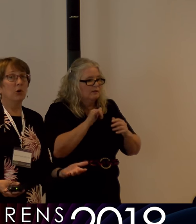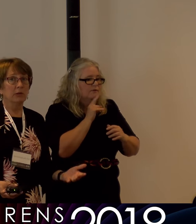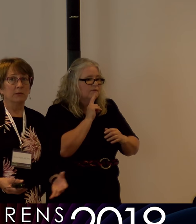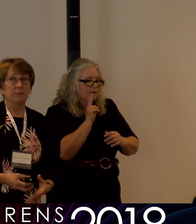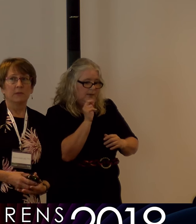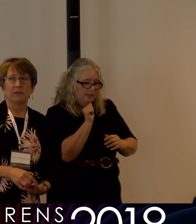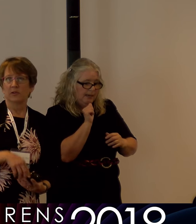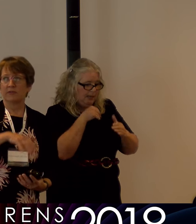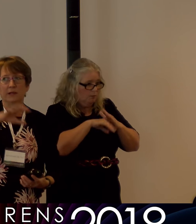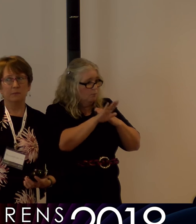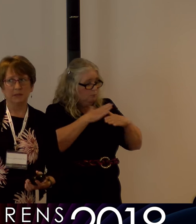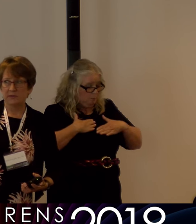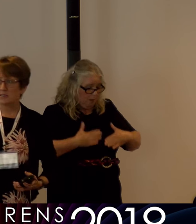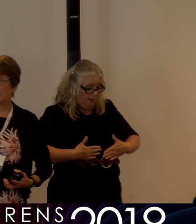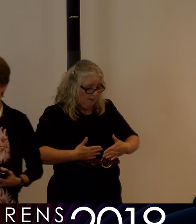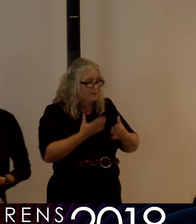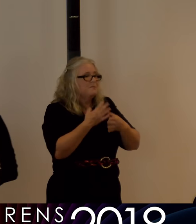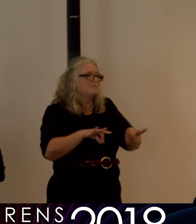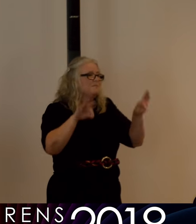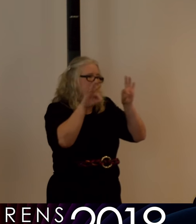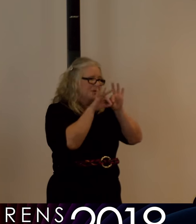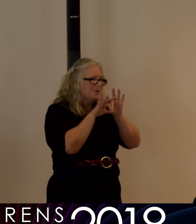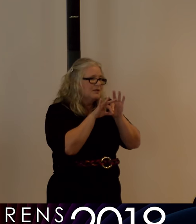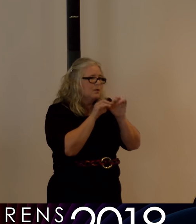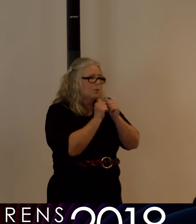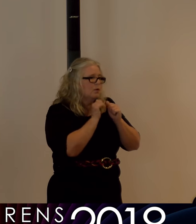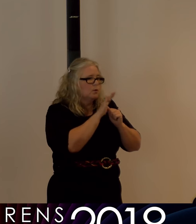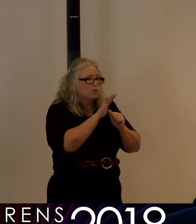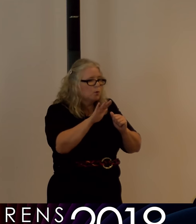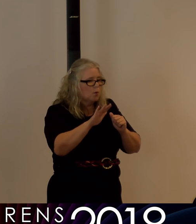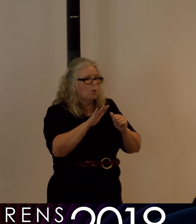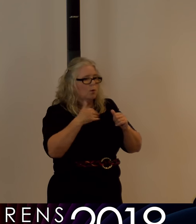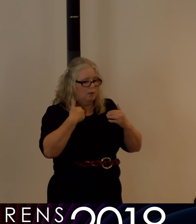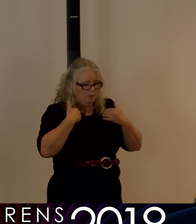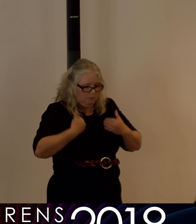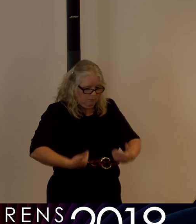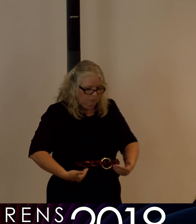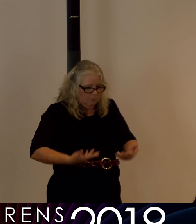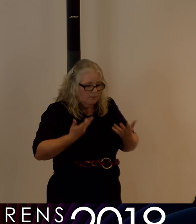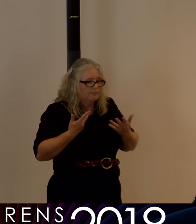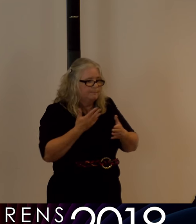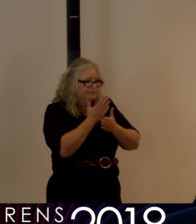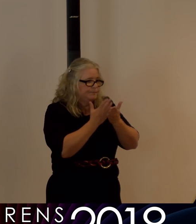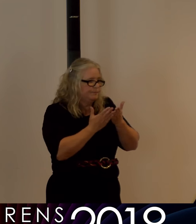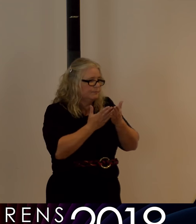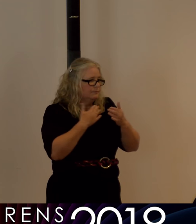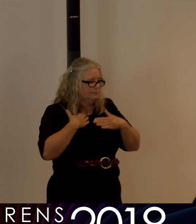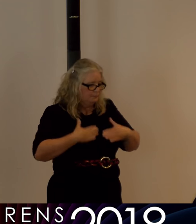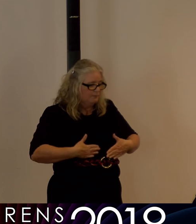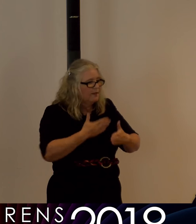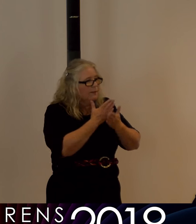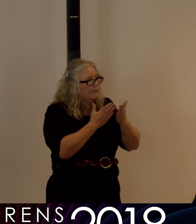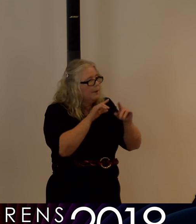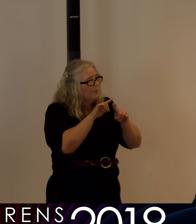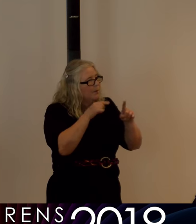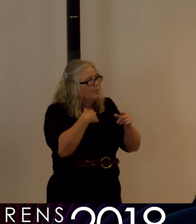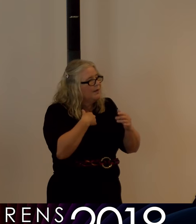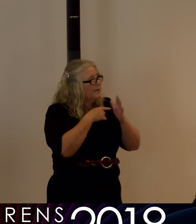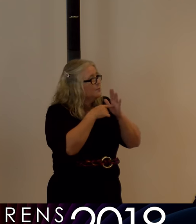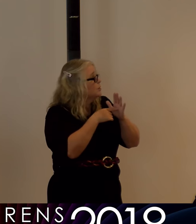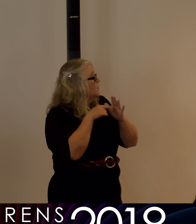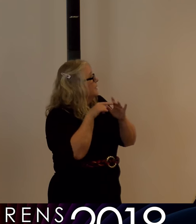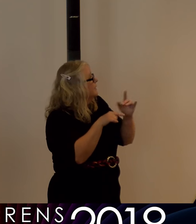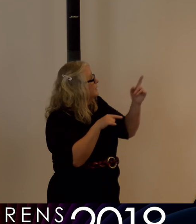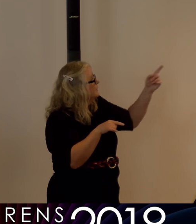is important for development of these multiple organs. What I'm showing in this slide is the biochemical pathway for vitamin